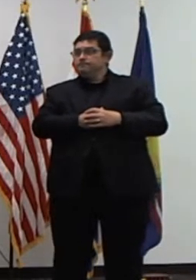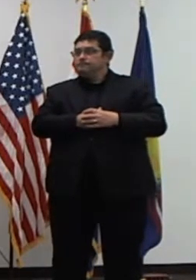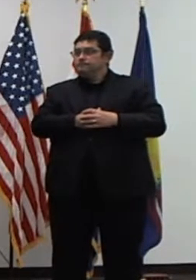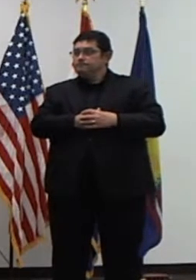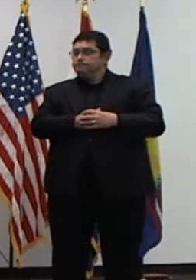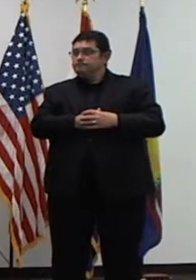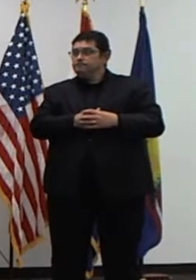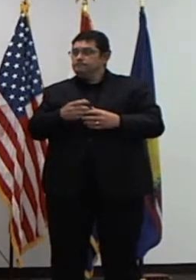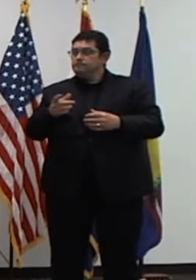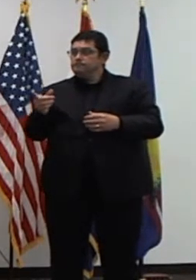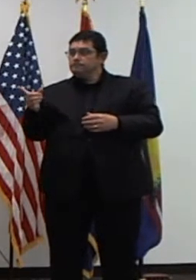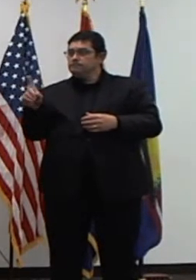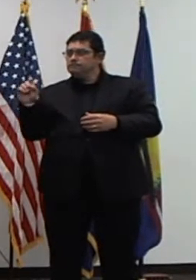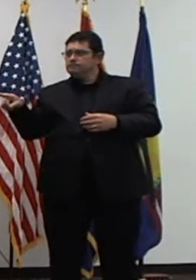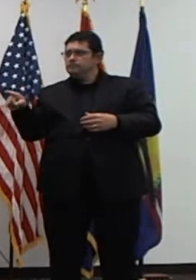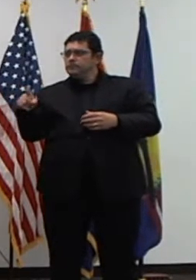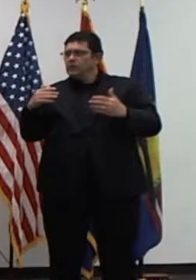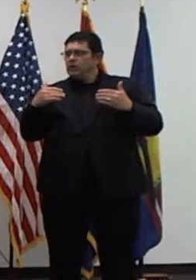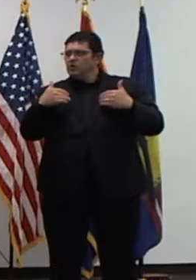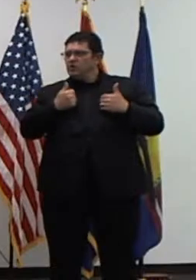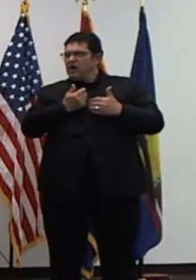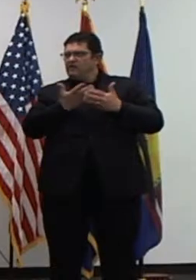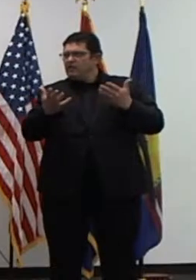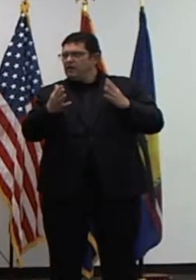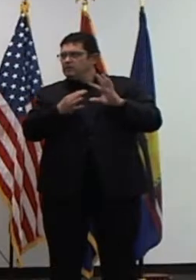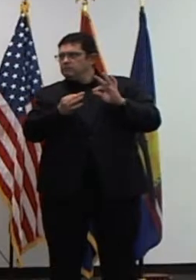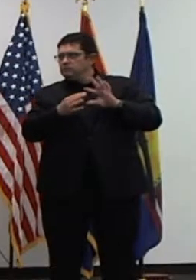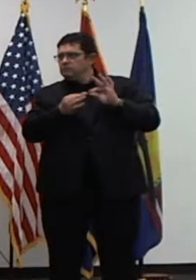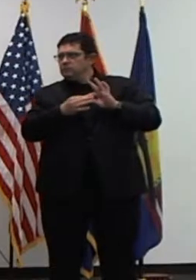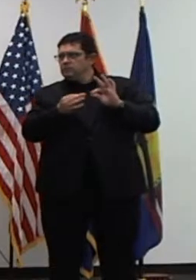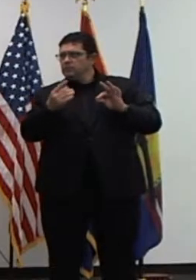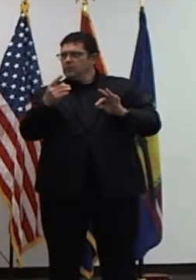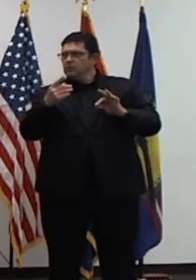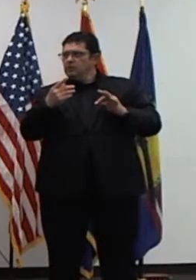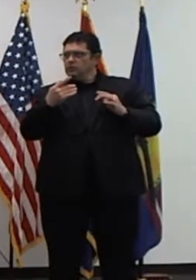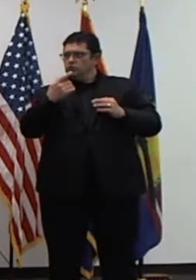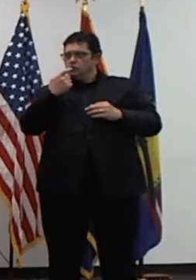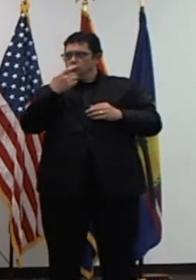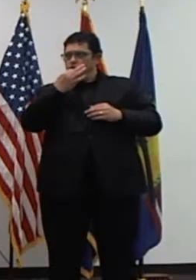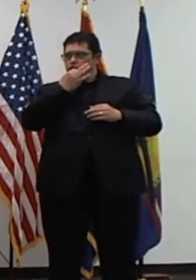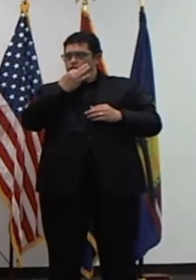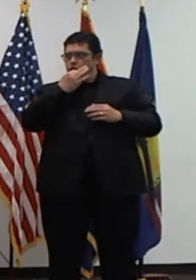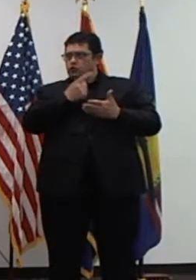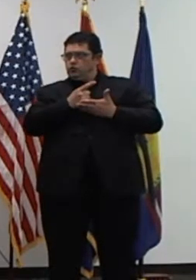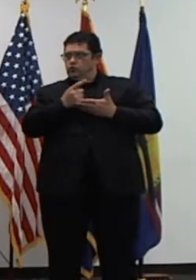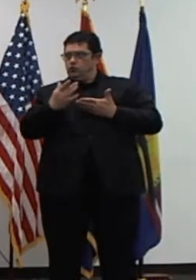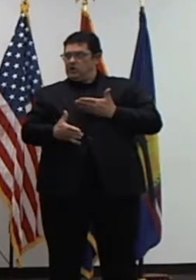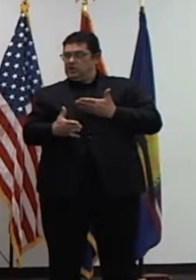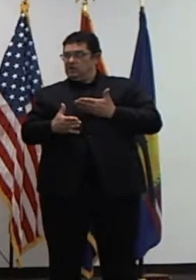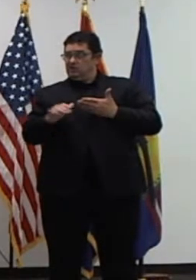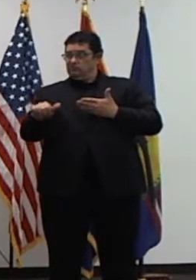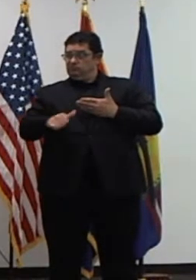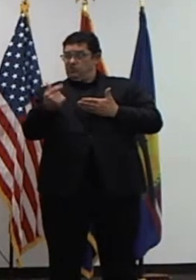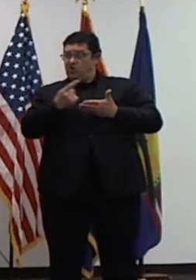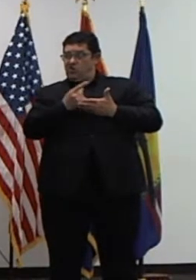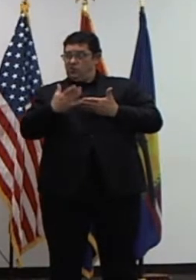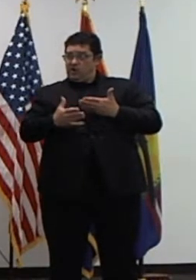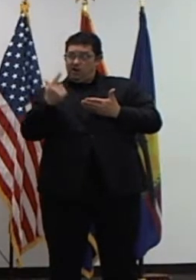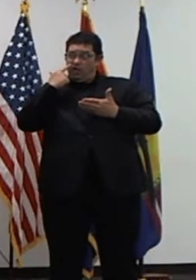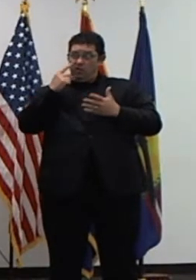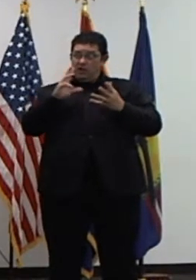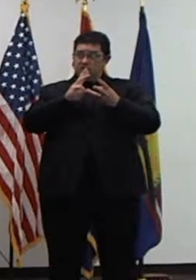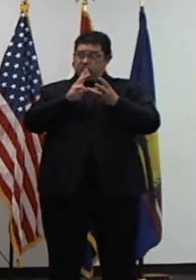you have anything just to say as we go into the weekend? Any words of wisdom or final thoughts? We have to do another weekend. I think the weather is going to be